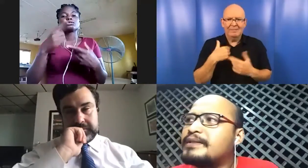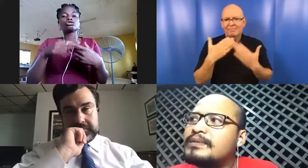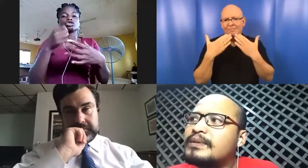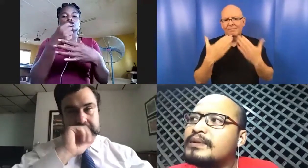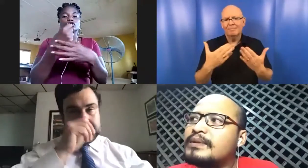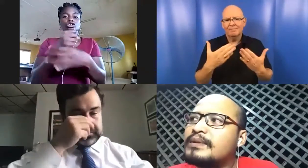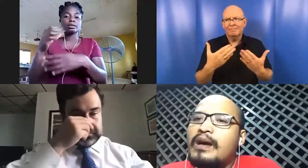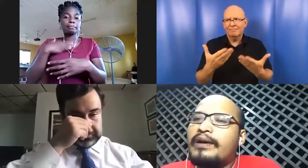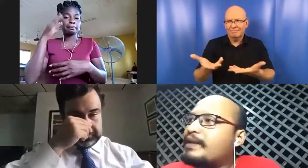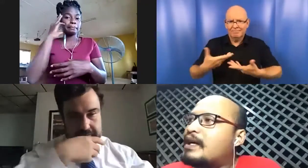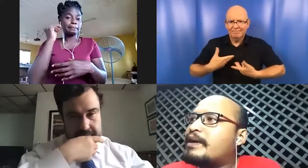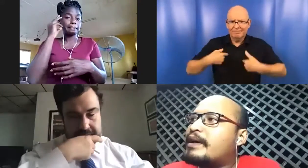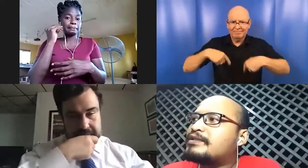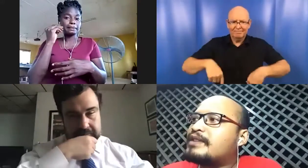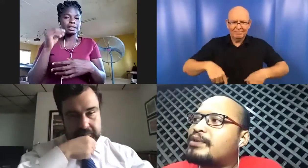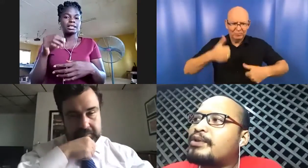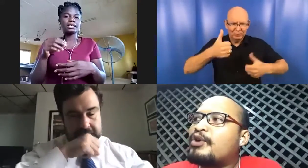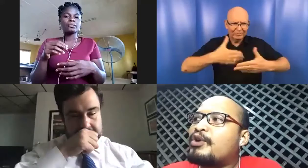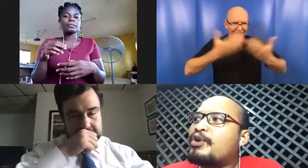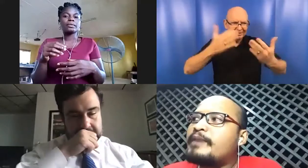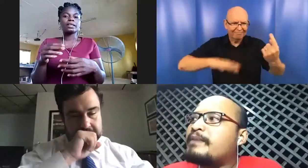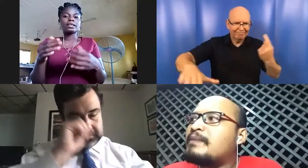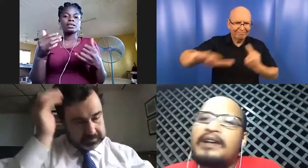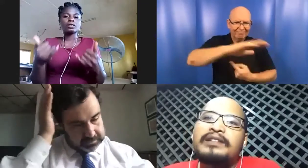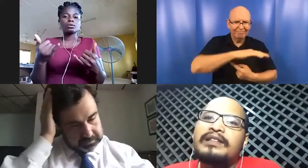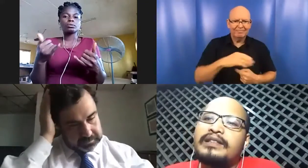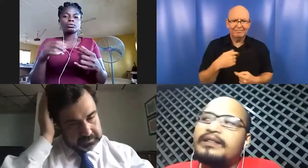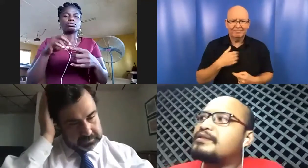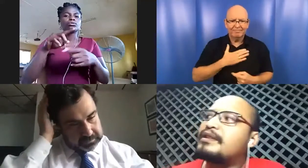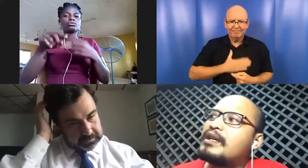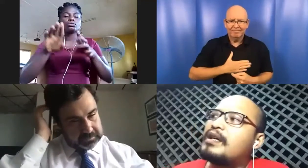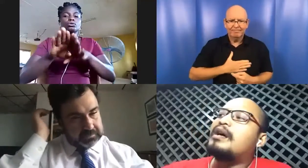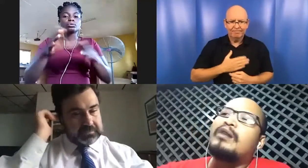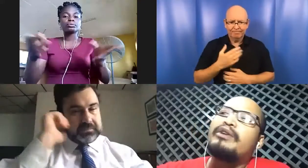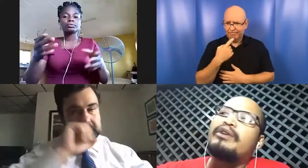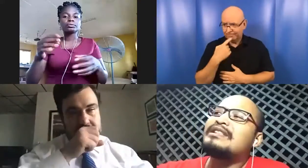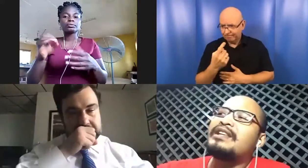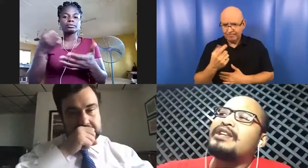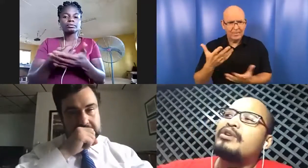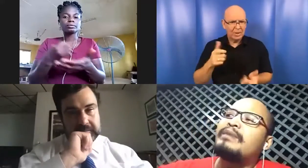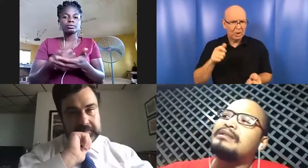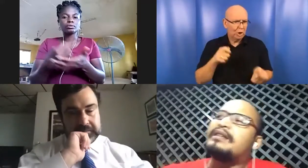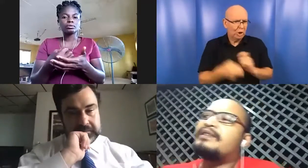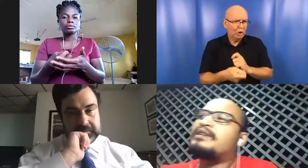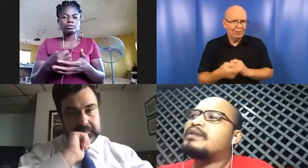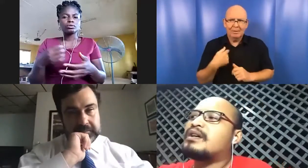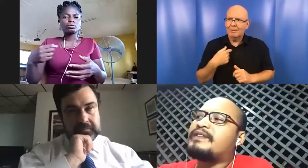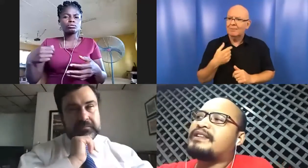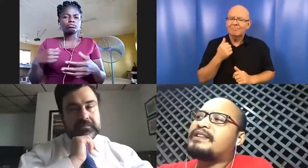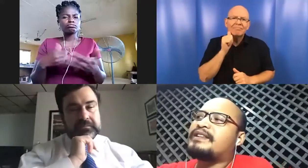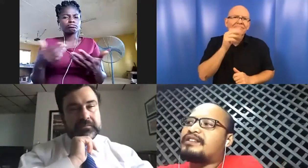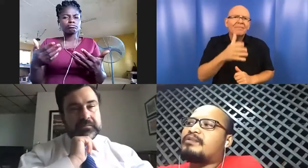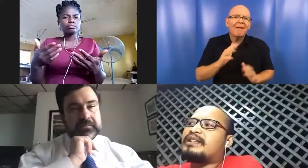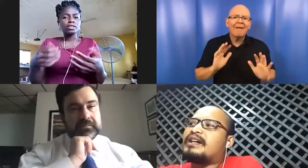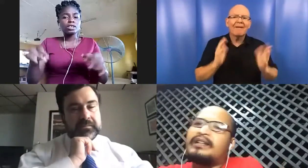Indonesia. Right now, we are started to reopen the economy and public facilities. We call it a new normal, even though the COVID